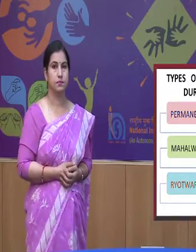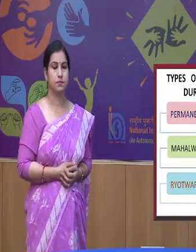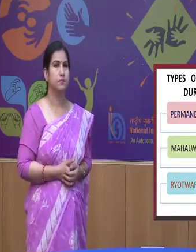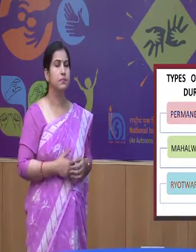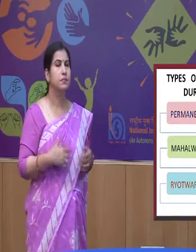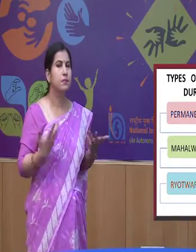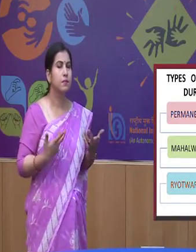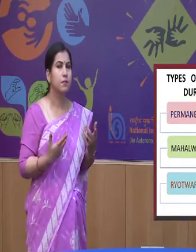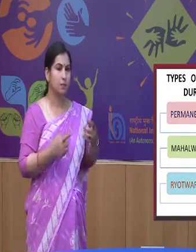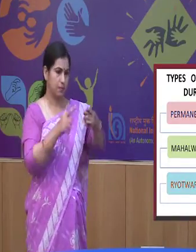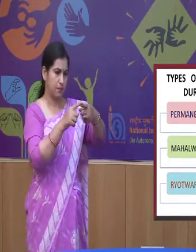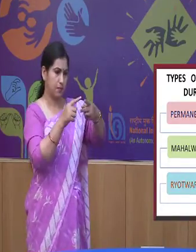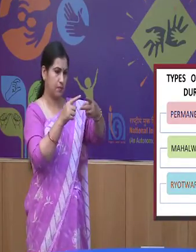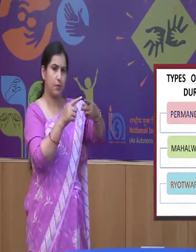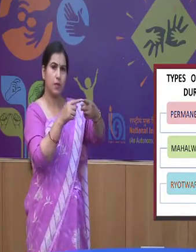These were the permanent settlements